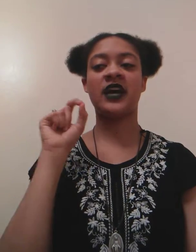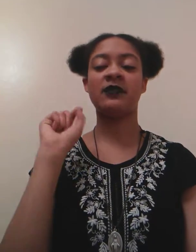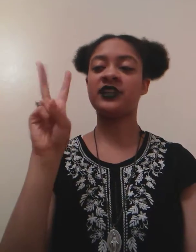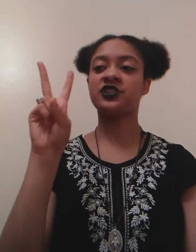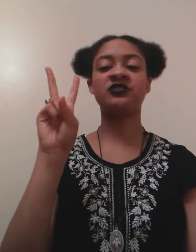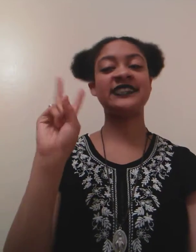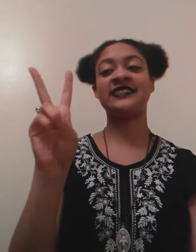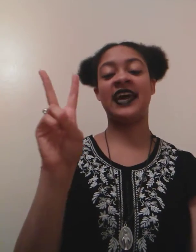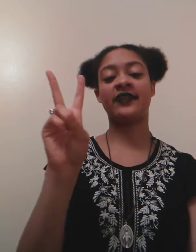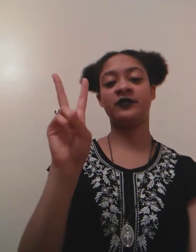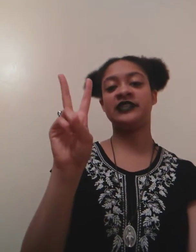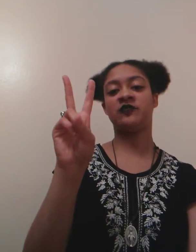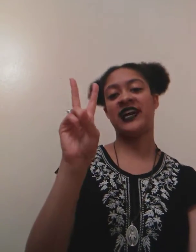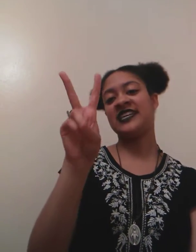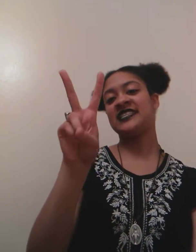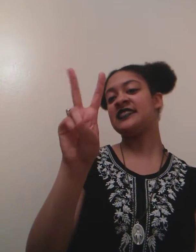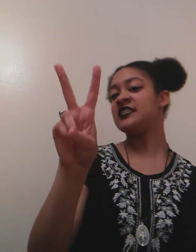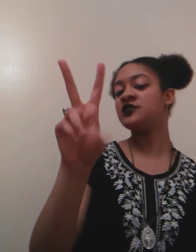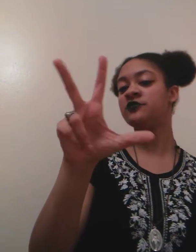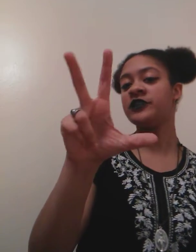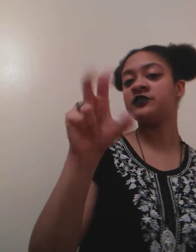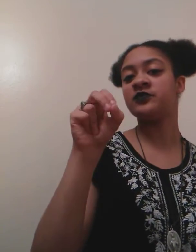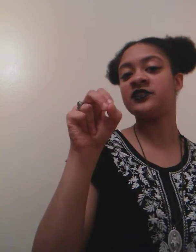I'm not sure exactly the reason why it isn't these 2 fingers and pinch them